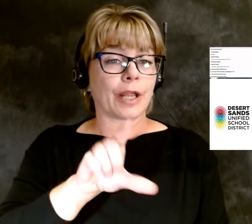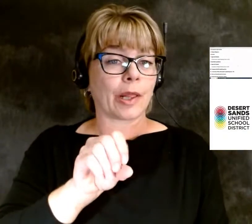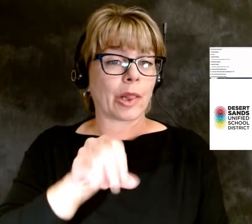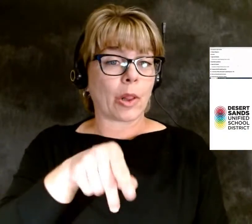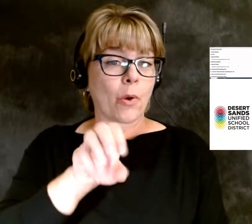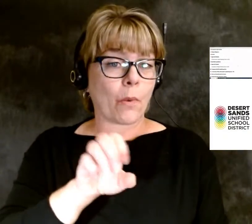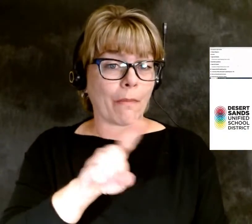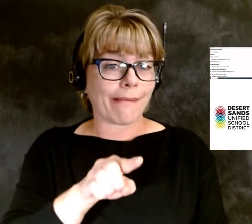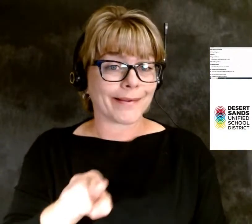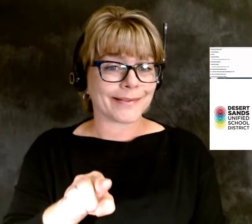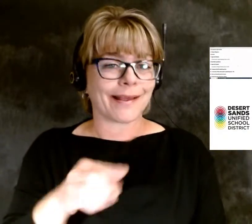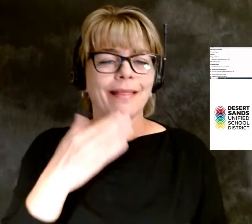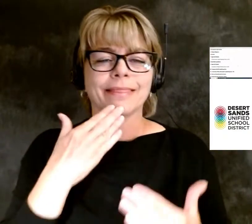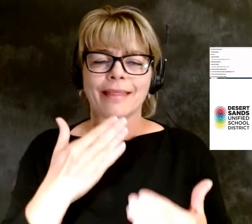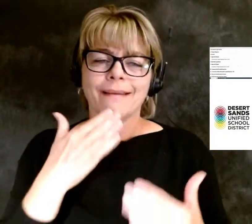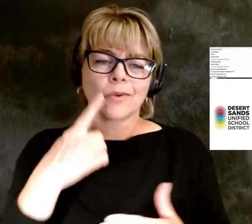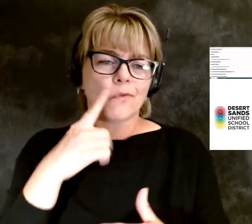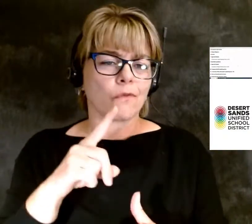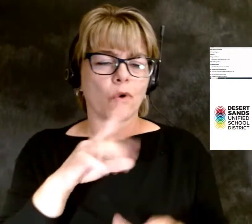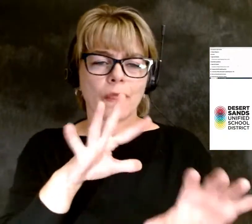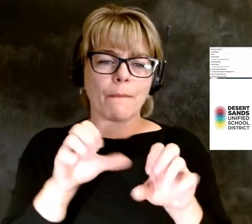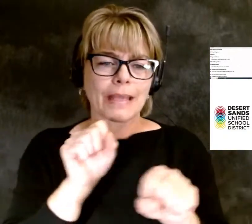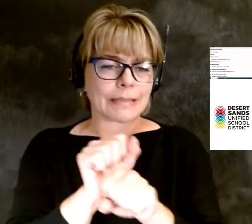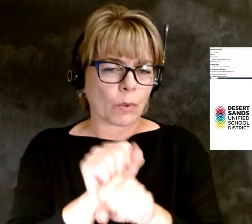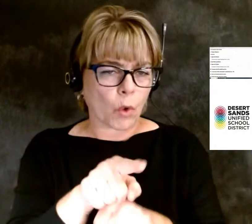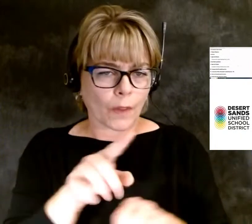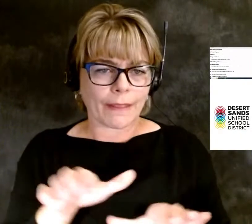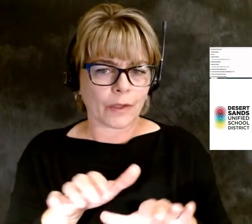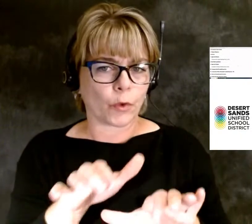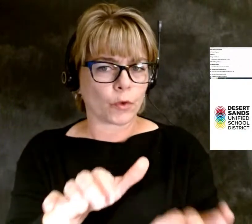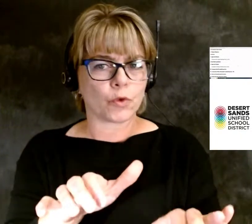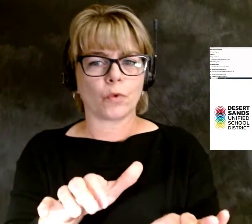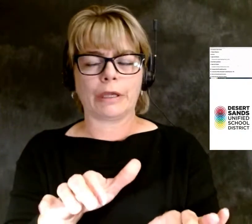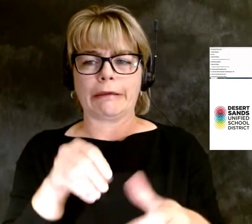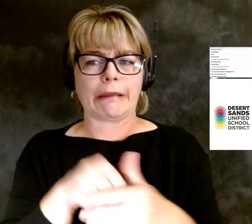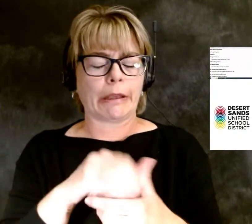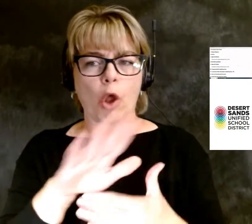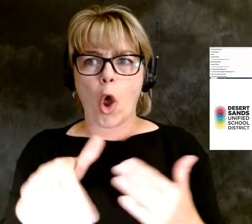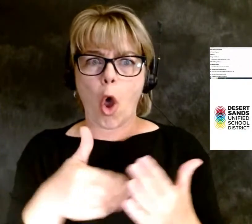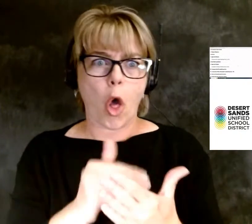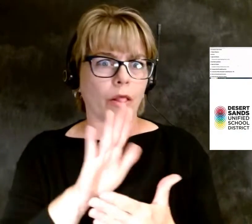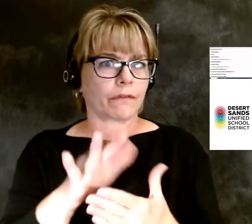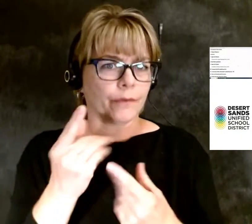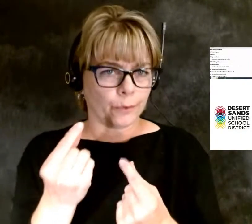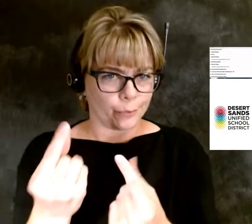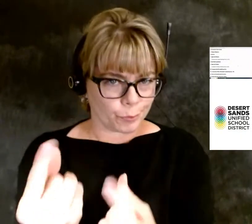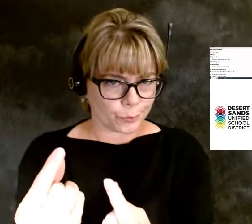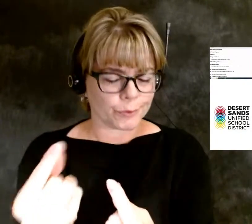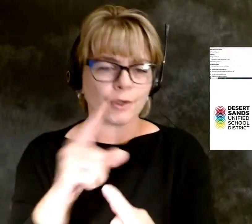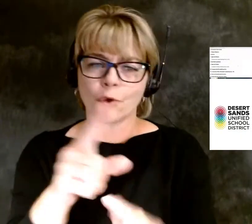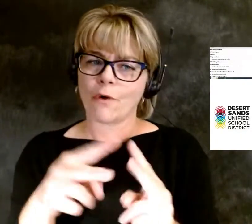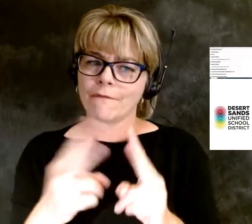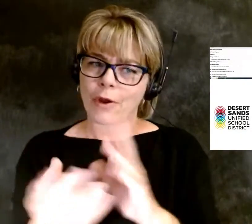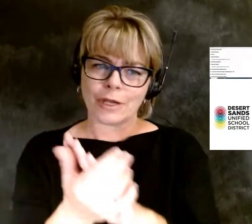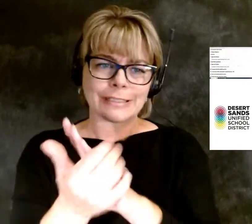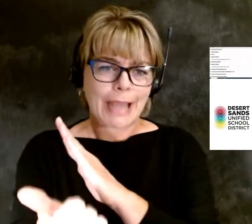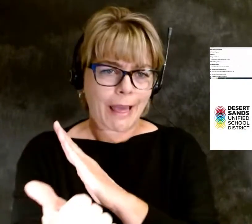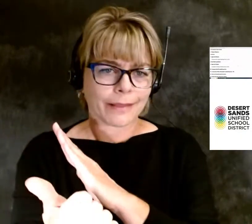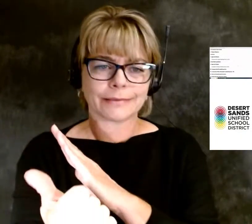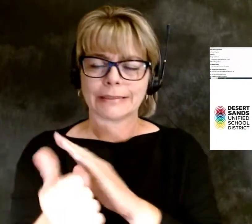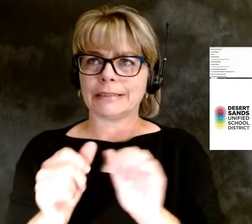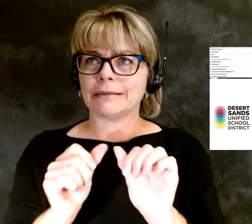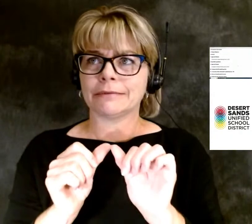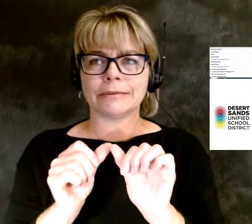and wish you success in all your endeavors. It's clear that you're very talented, so keep pushing forward,